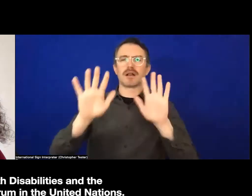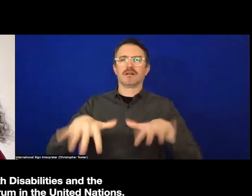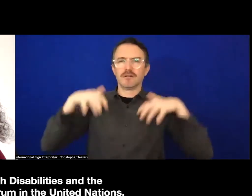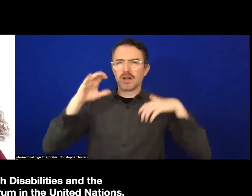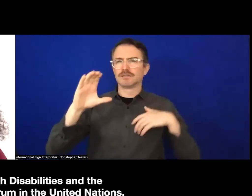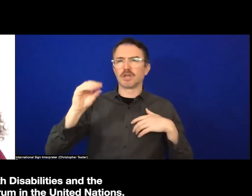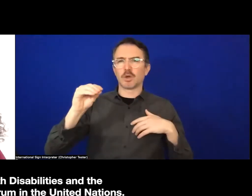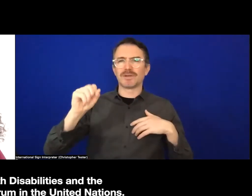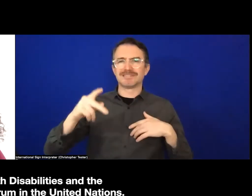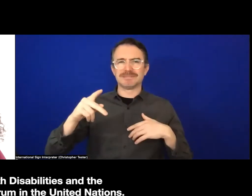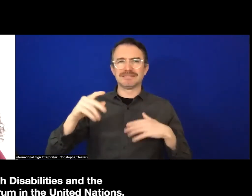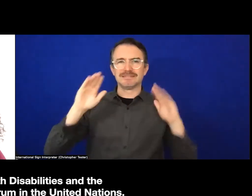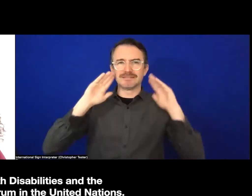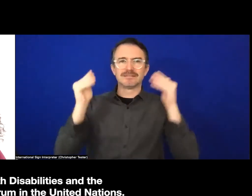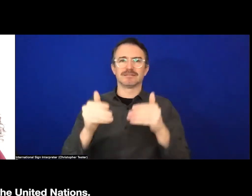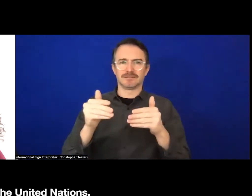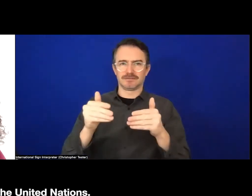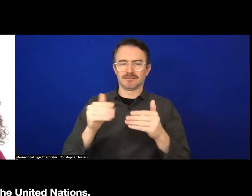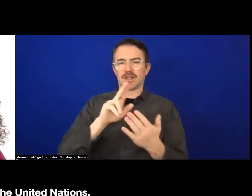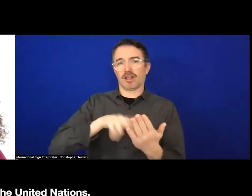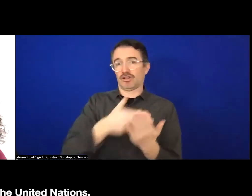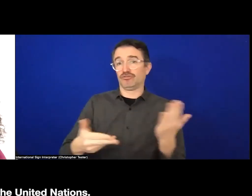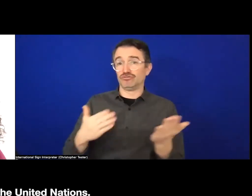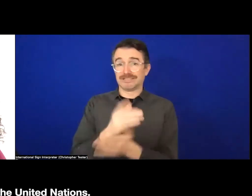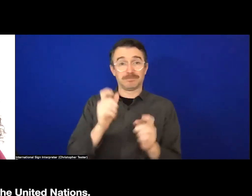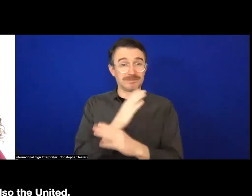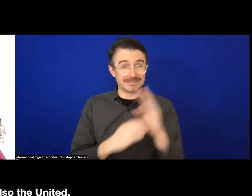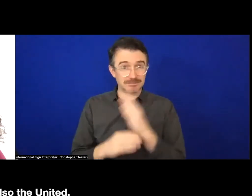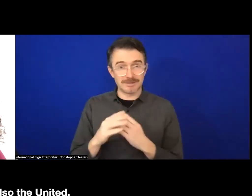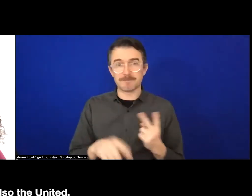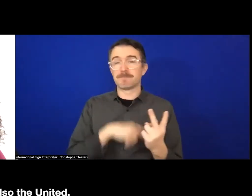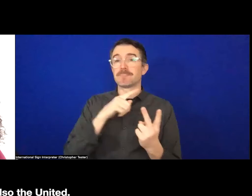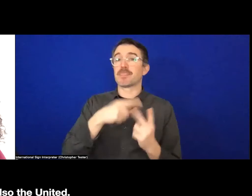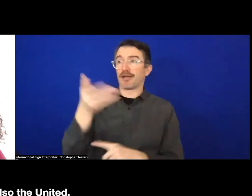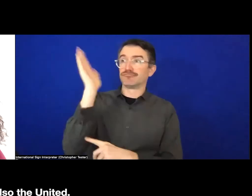and the UN High-Level Forum in the United Nations. She's also the